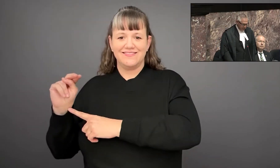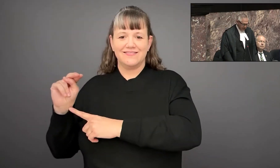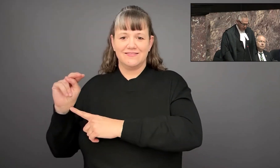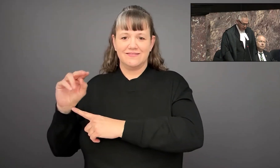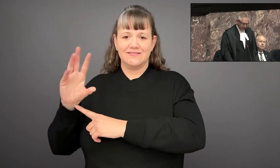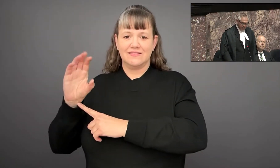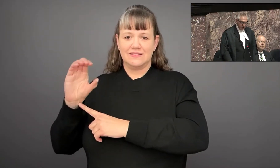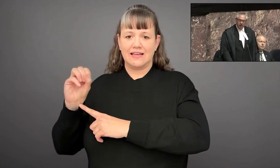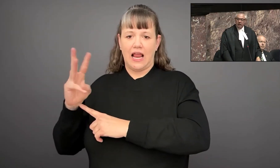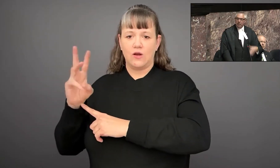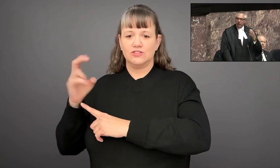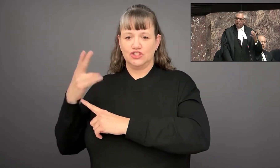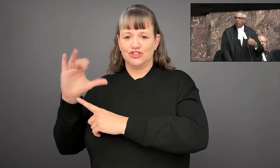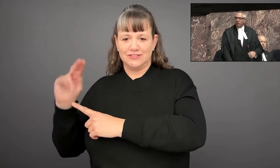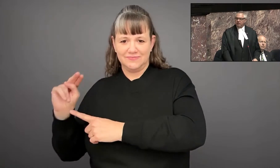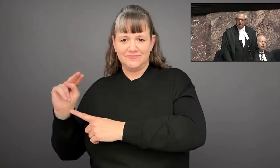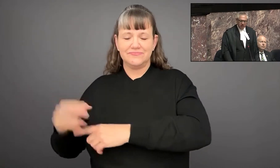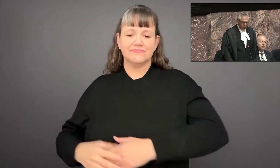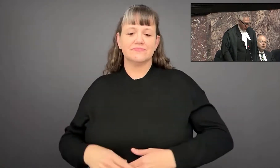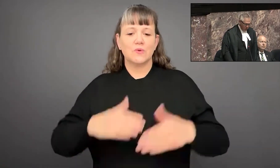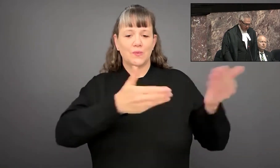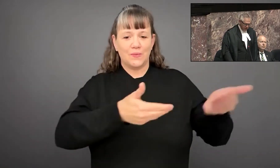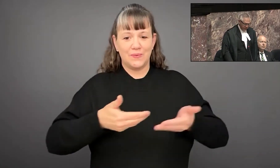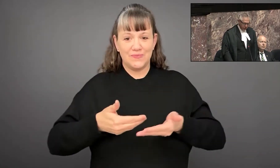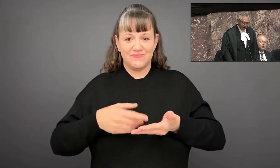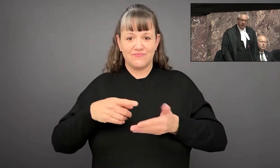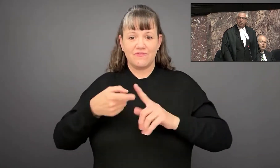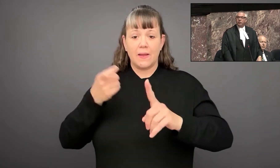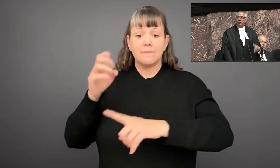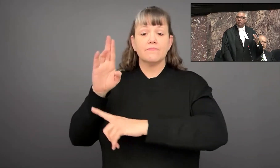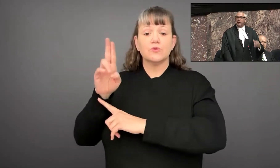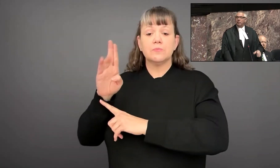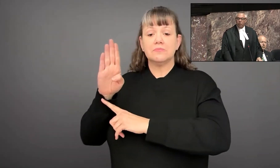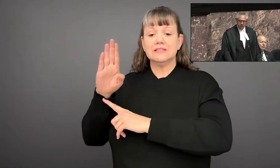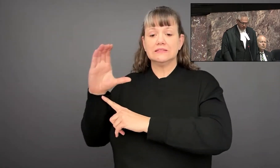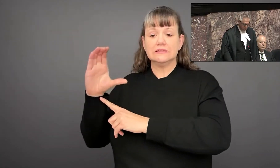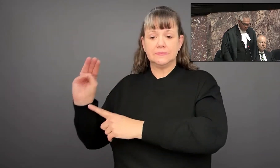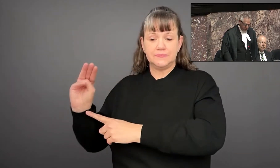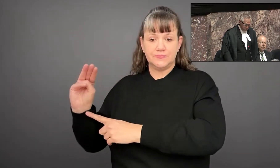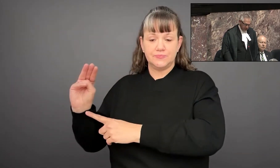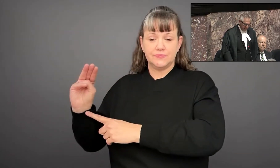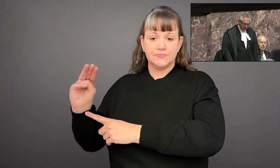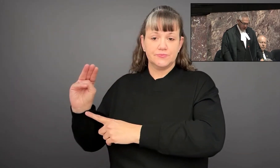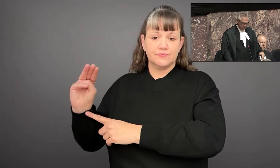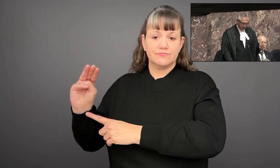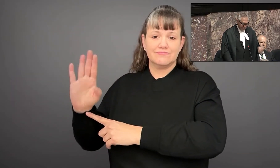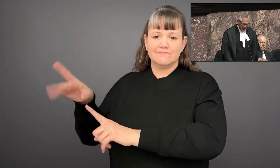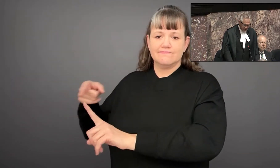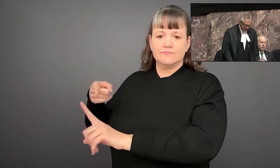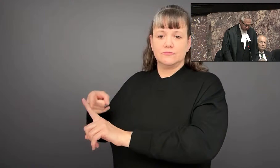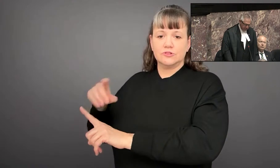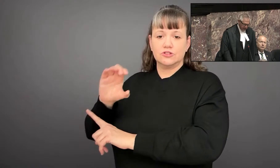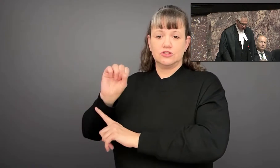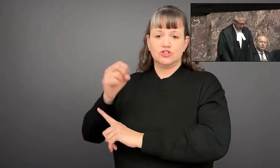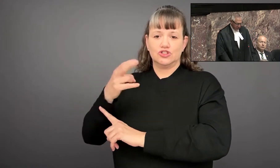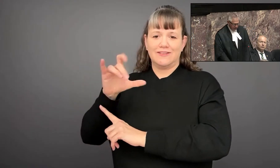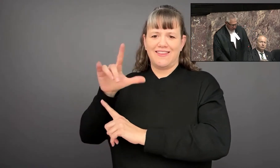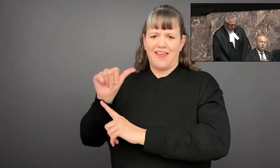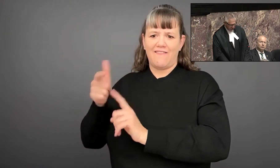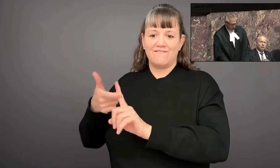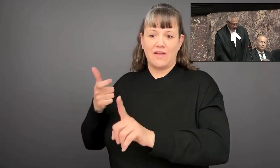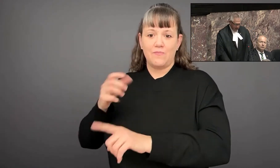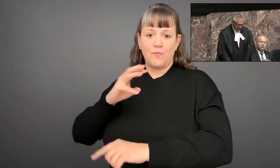to represent UBCM, but I do want to single out one individual, and that's Sheila Bame, who is from Williams Lake. She's the past president